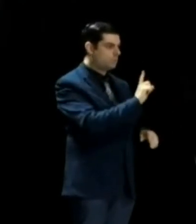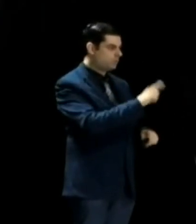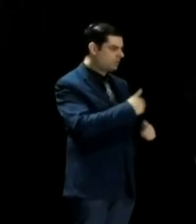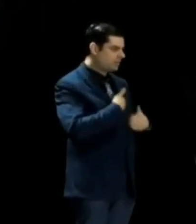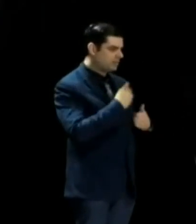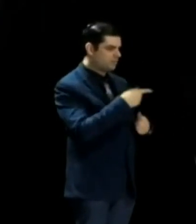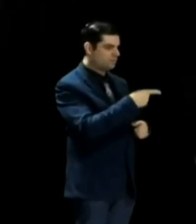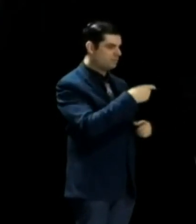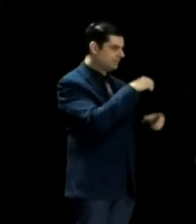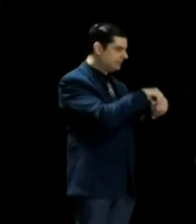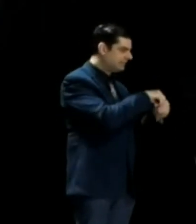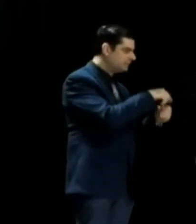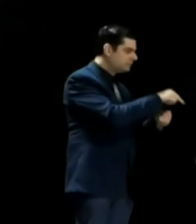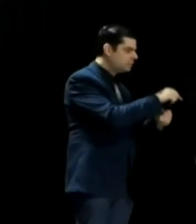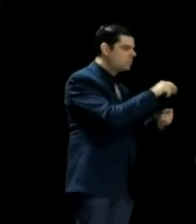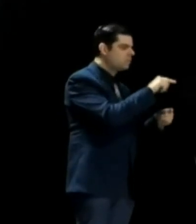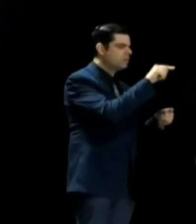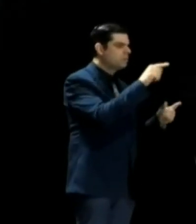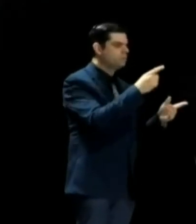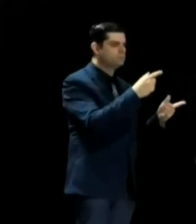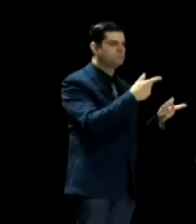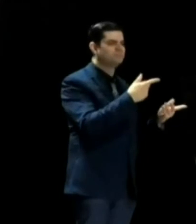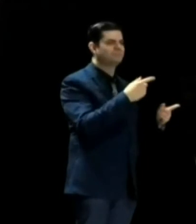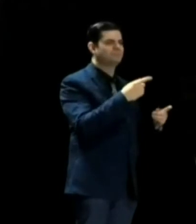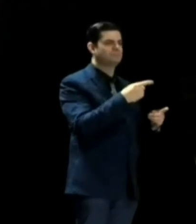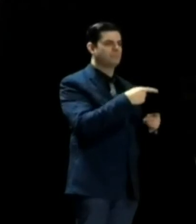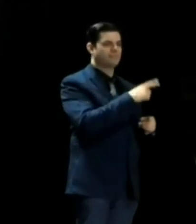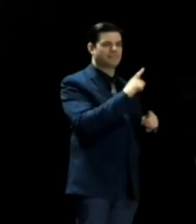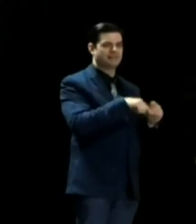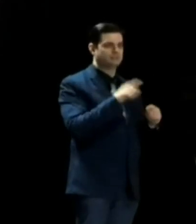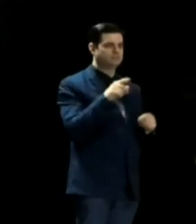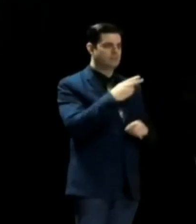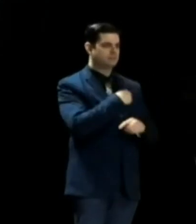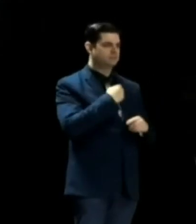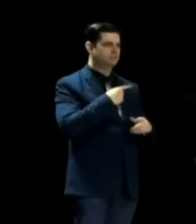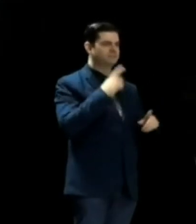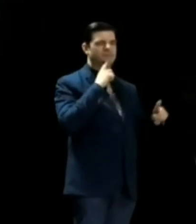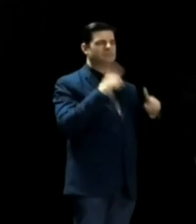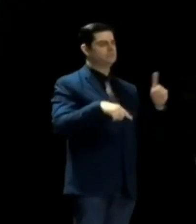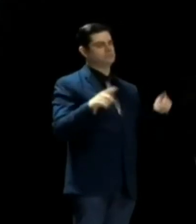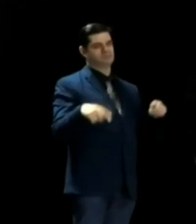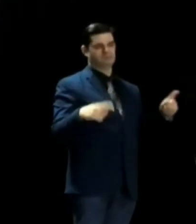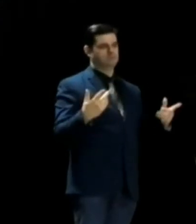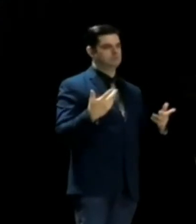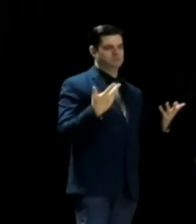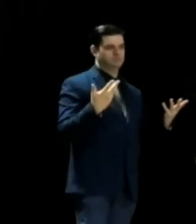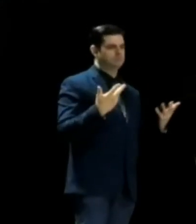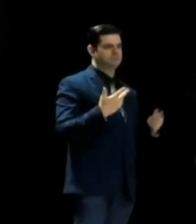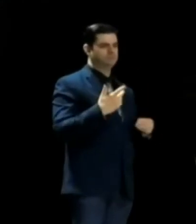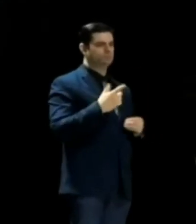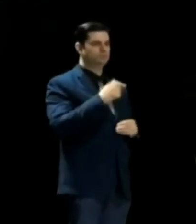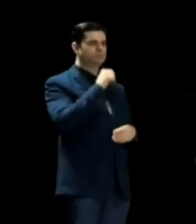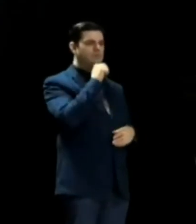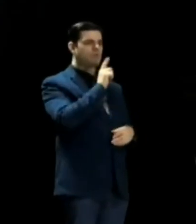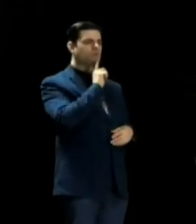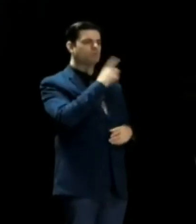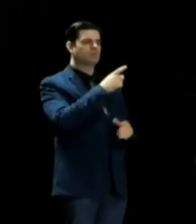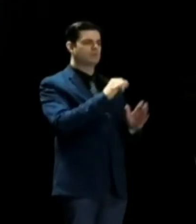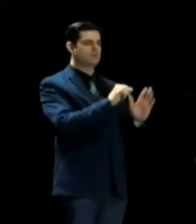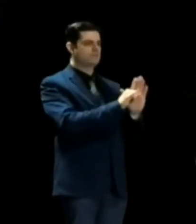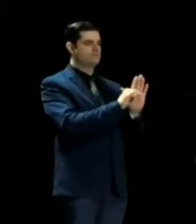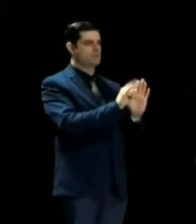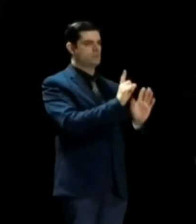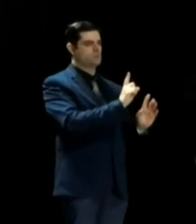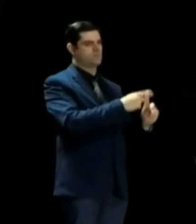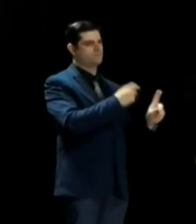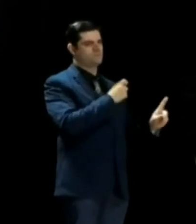and pass away in the hospital? So there's various people are using various definitions now in this, and the state's working on getting data